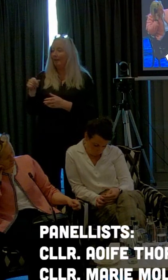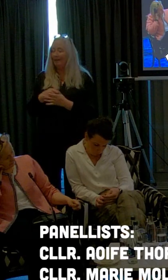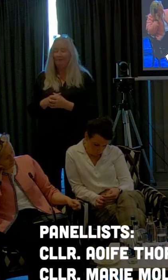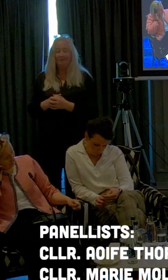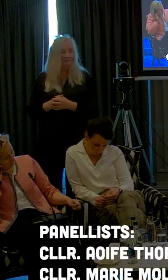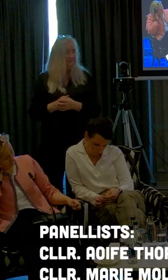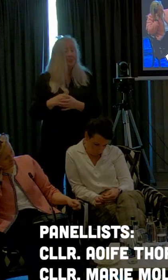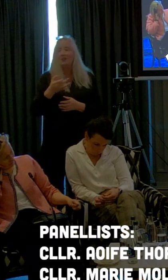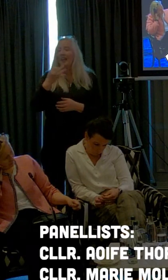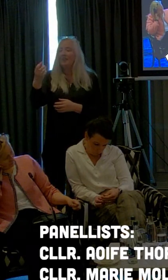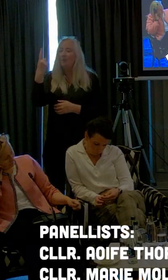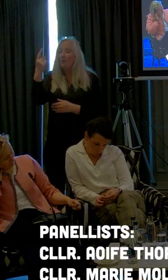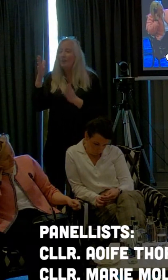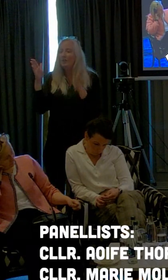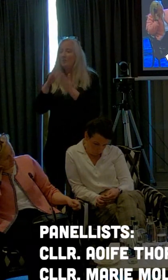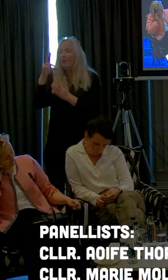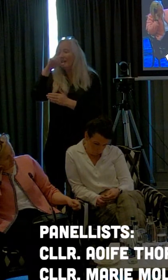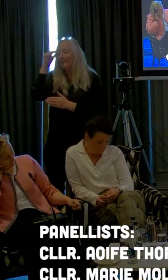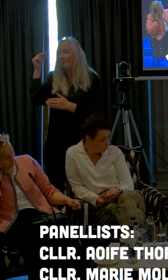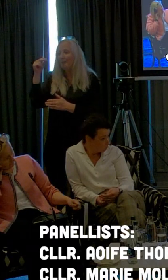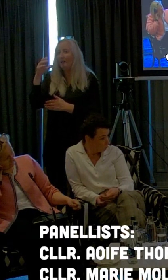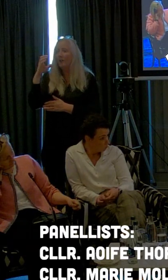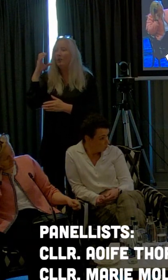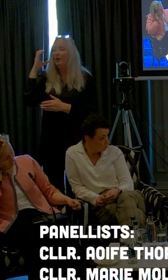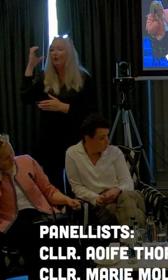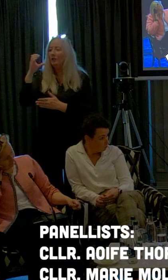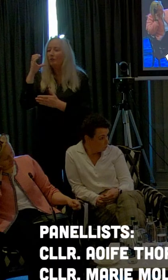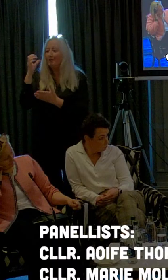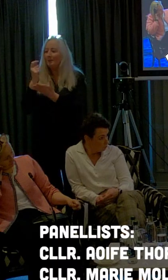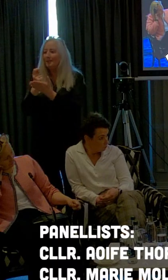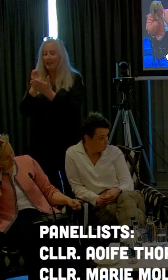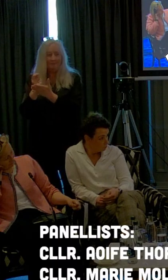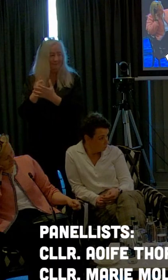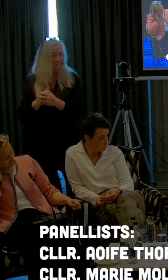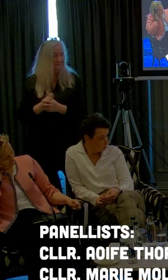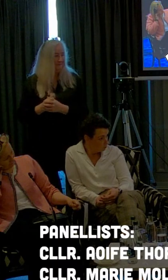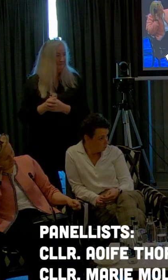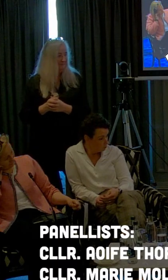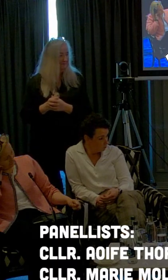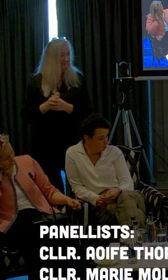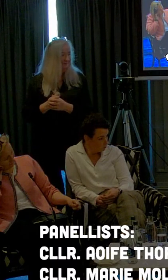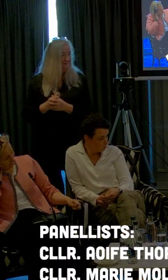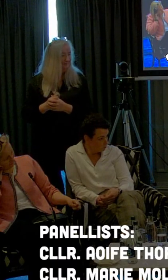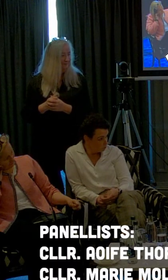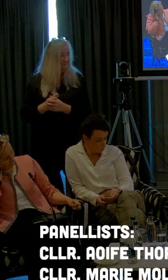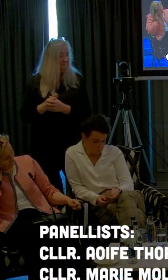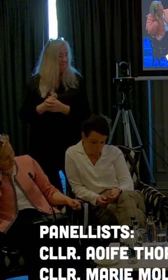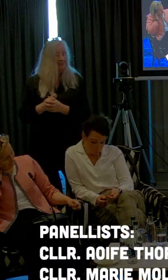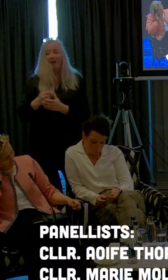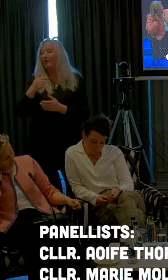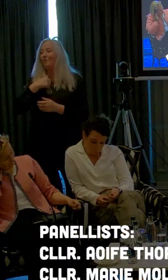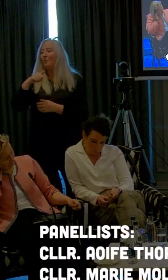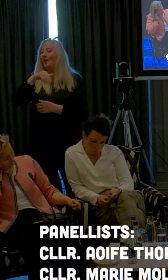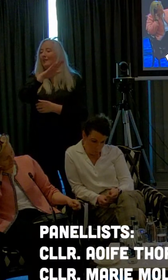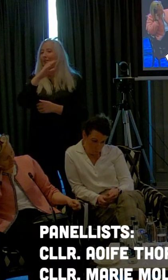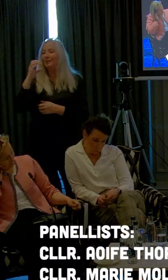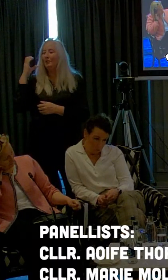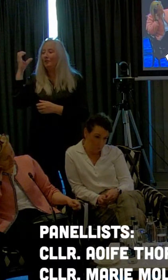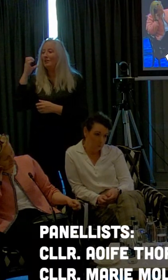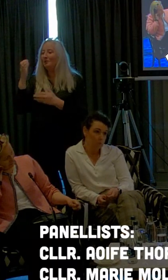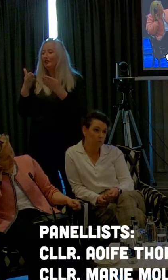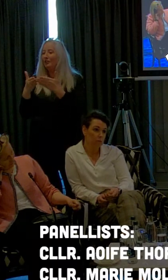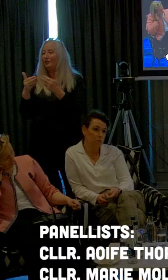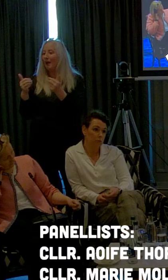right? At Christmas time, we do a bit of free parking for Christmas shopping and things.